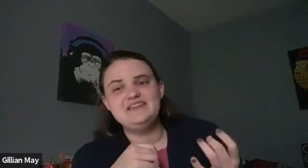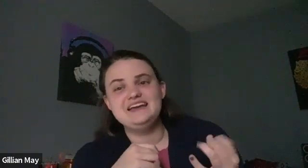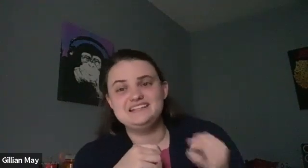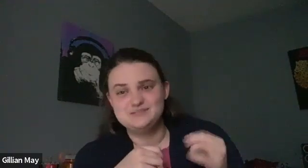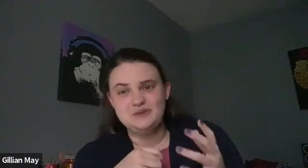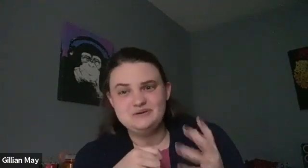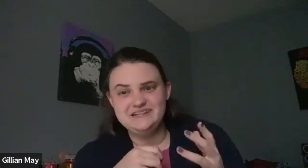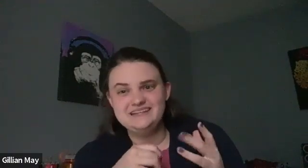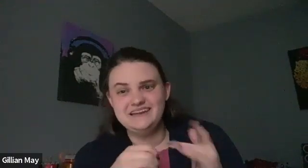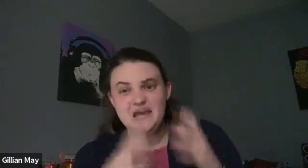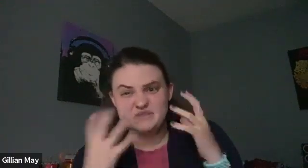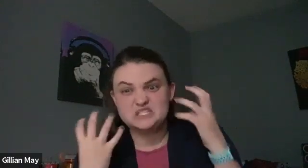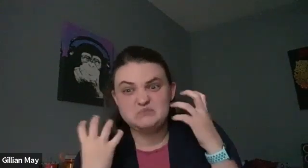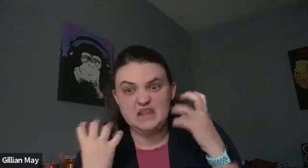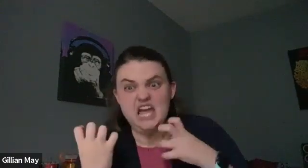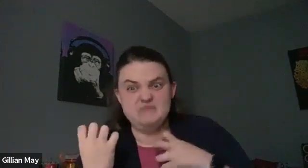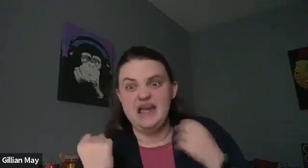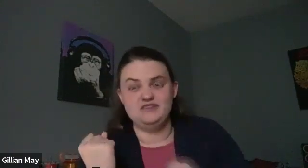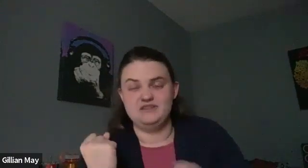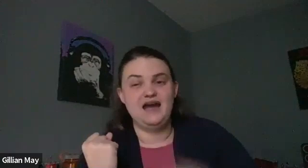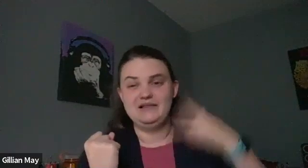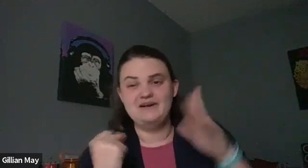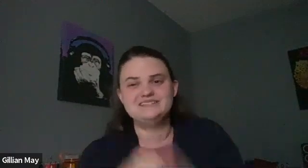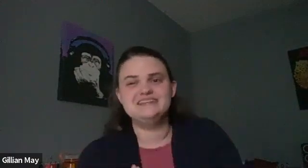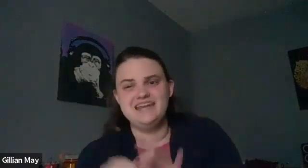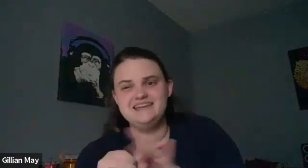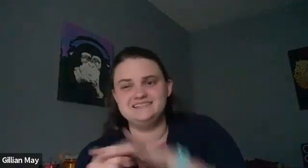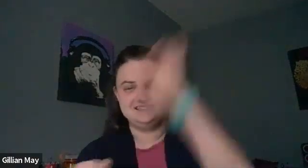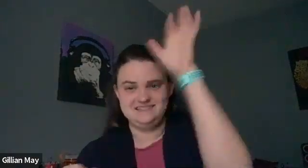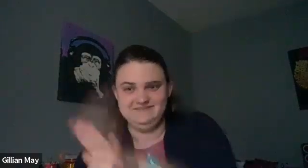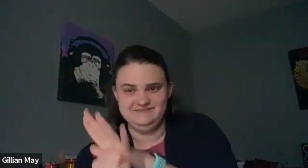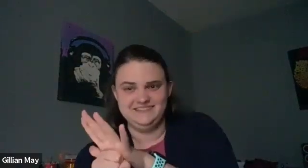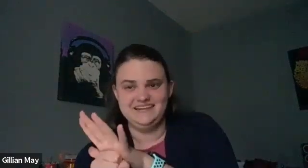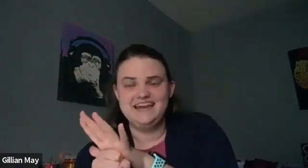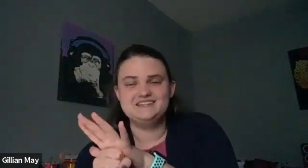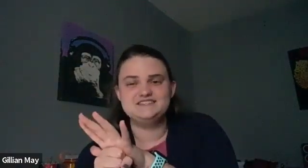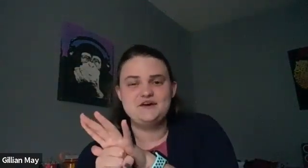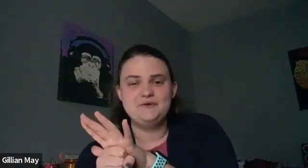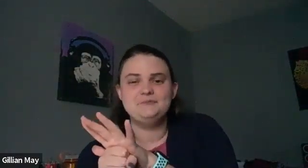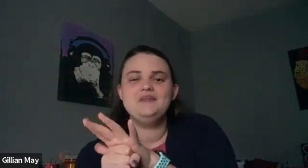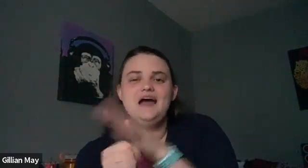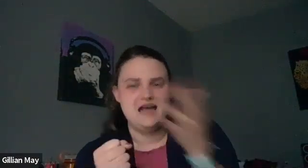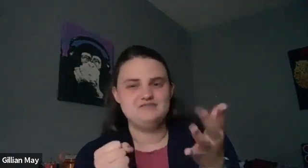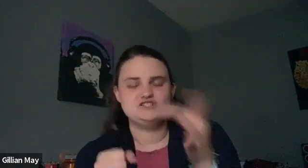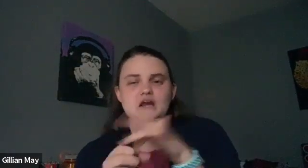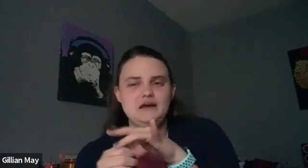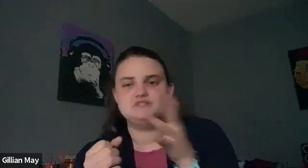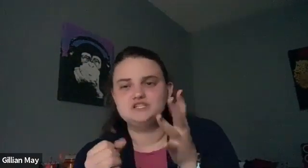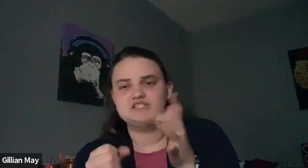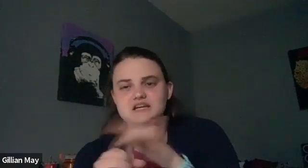like exploded, like I am angry, like I lost it is. And so I was just gonna